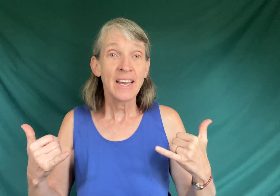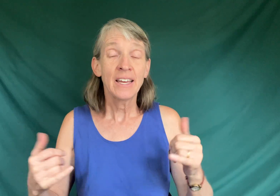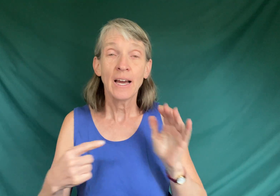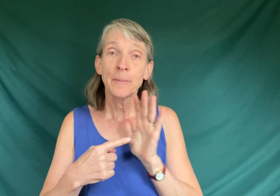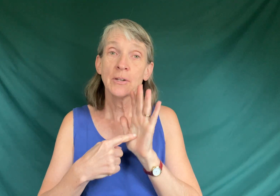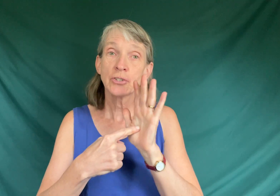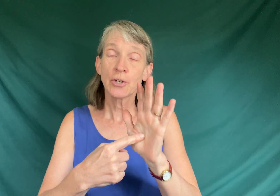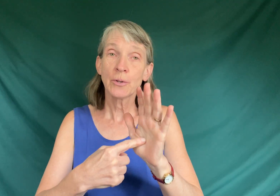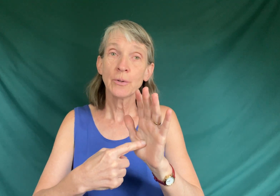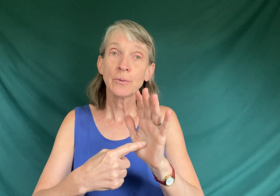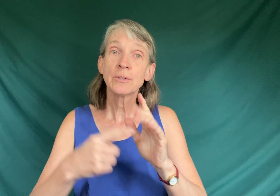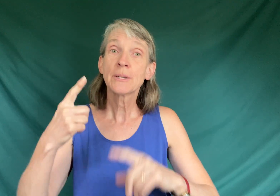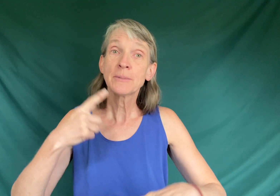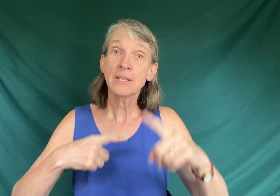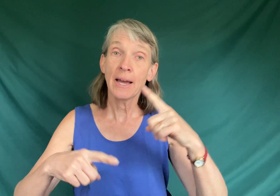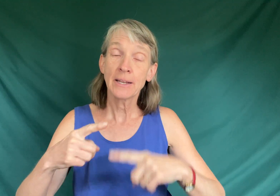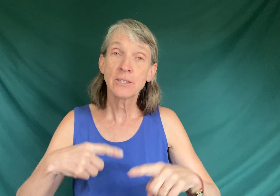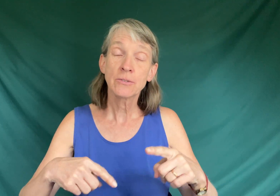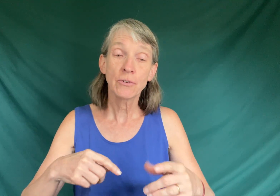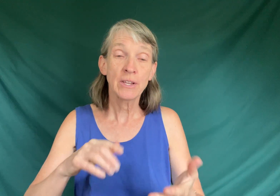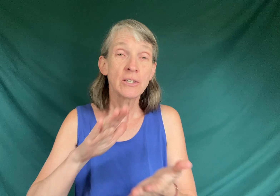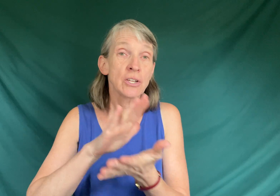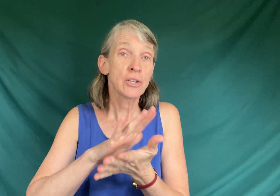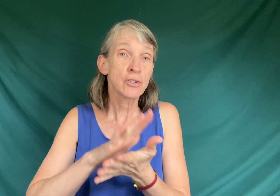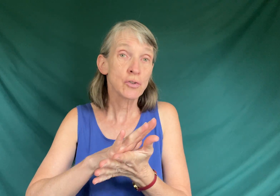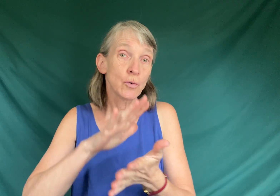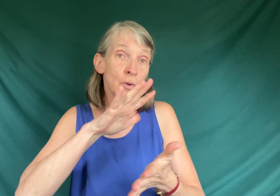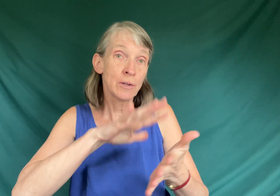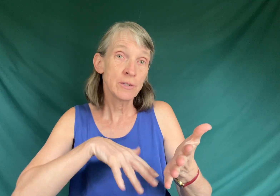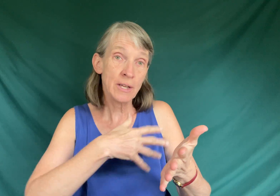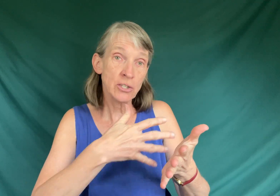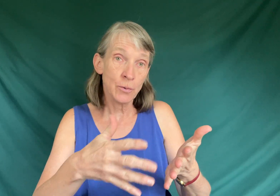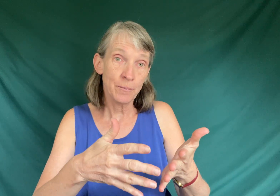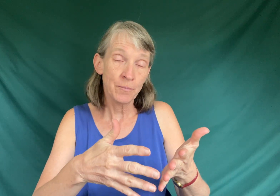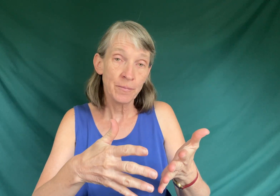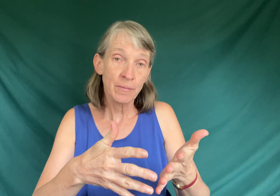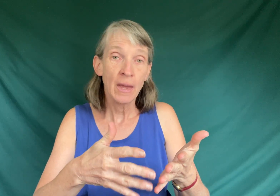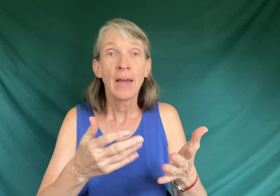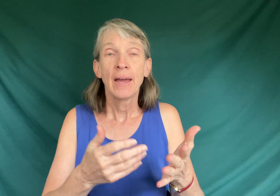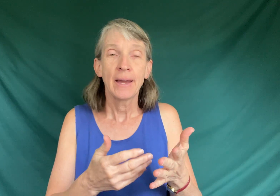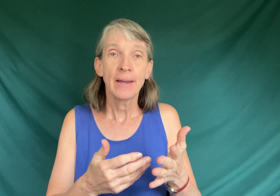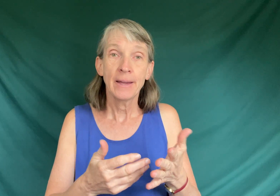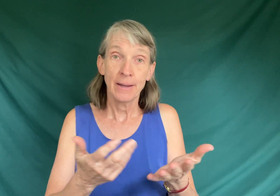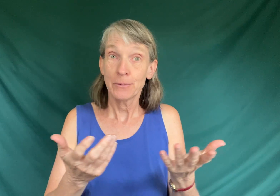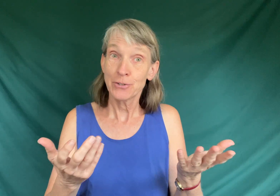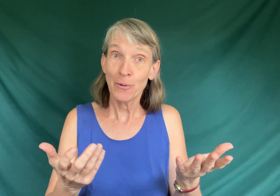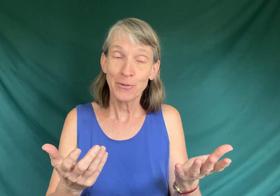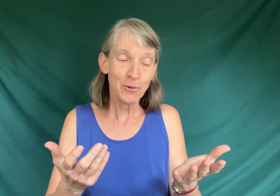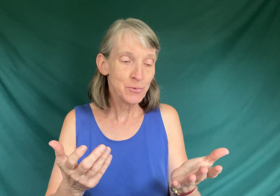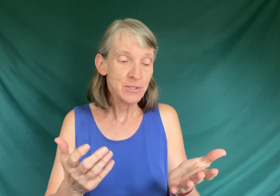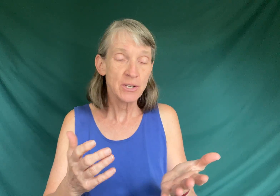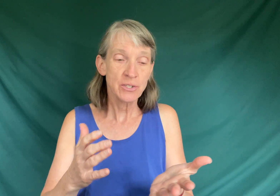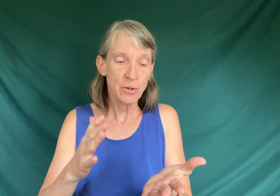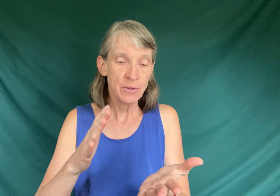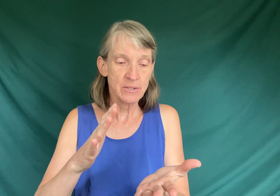Today, I'm going to show you some signs for things in the school schedule. And we'll start with those ones. So the